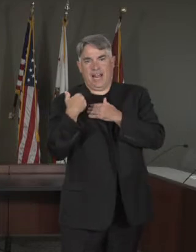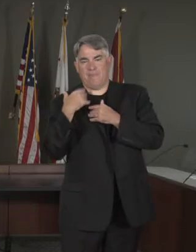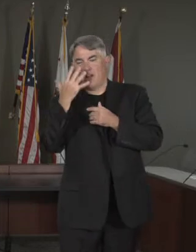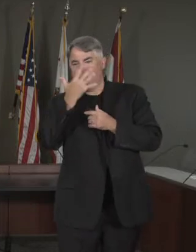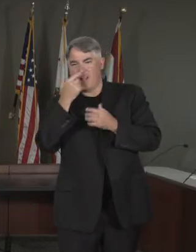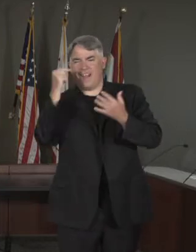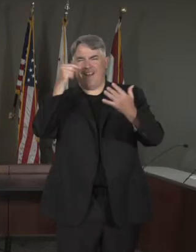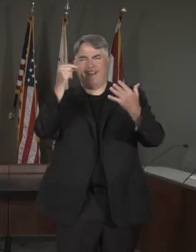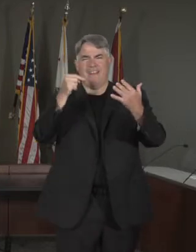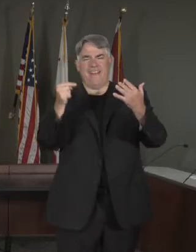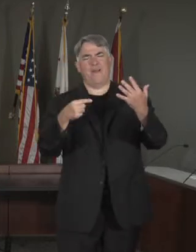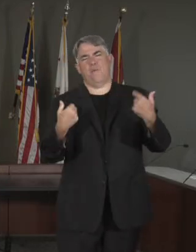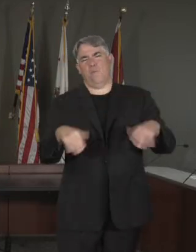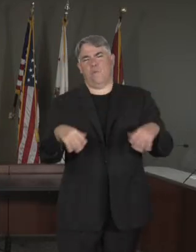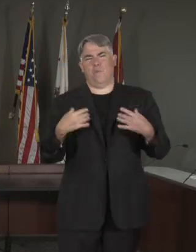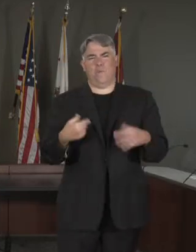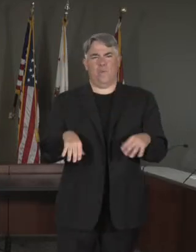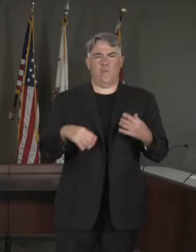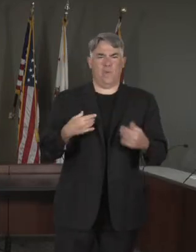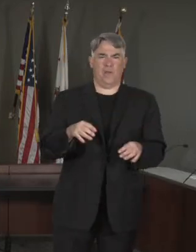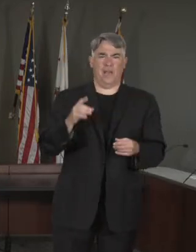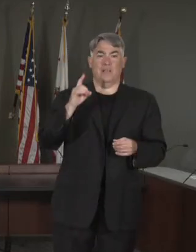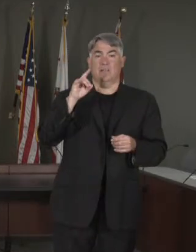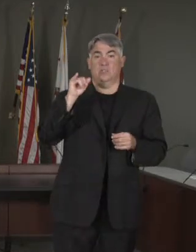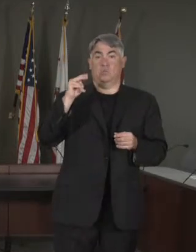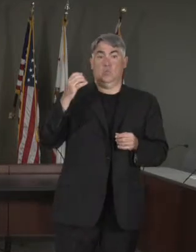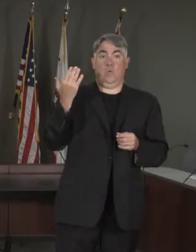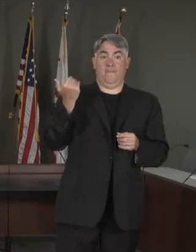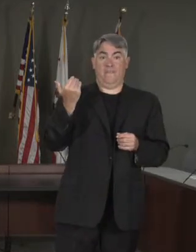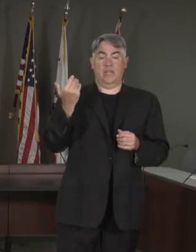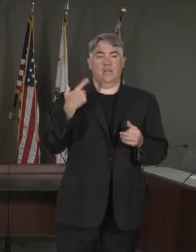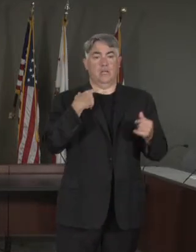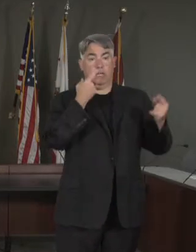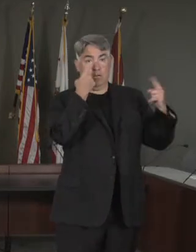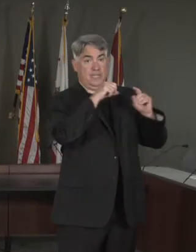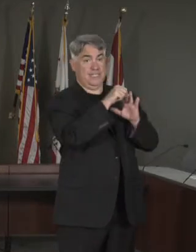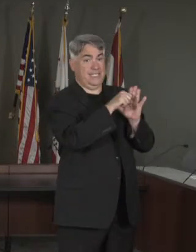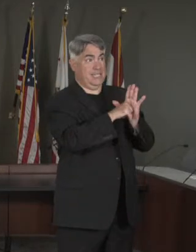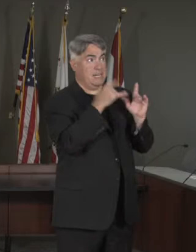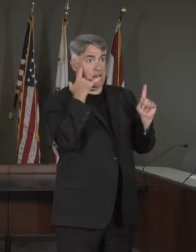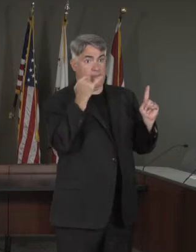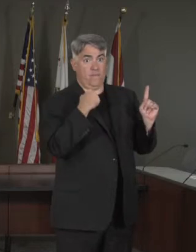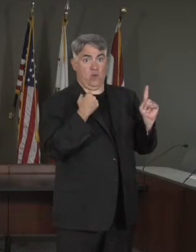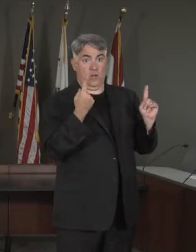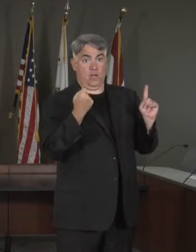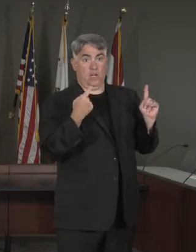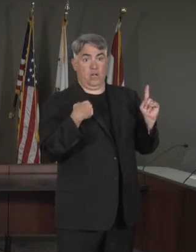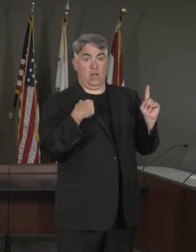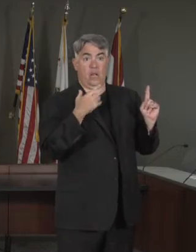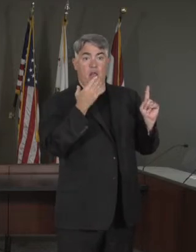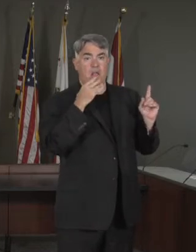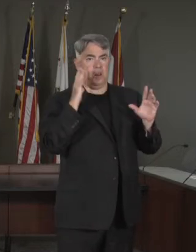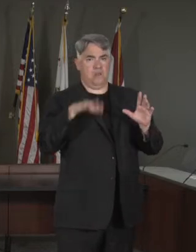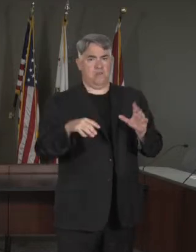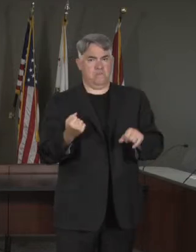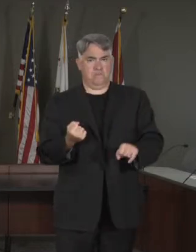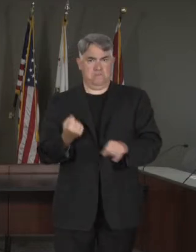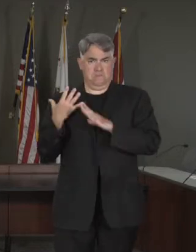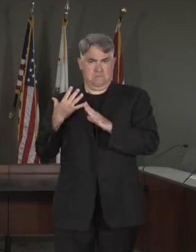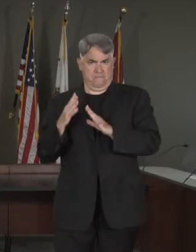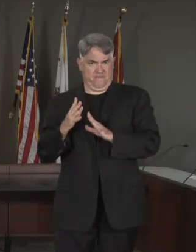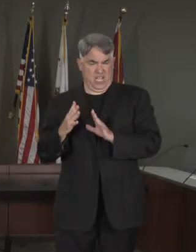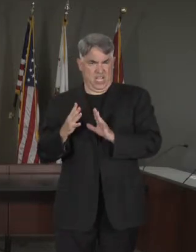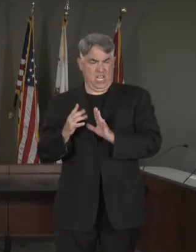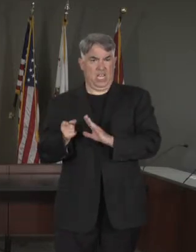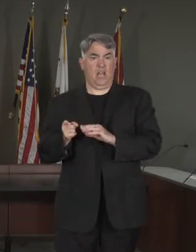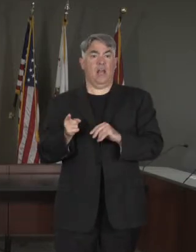15th, San Diego County, we will align with the state. The tiers will be gone. They will be putting out some guidance for a handful of scenarios and